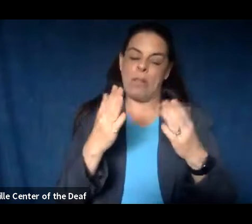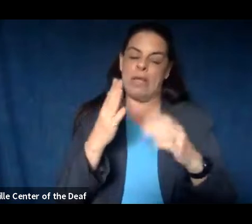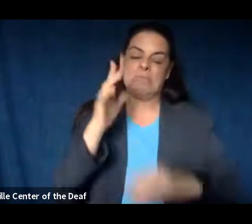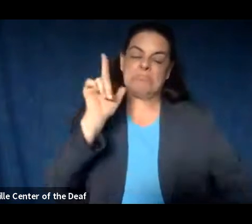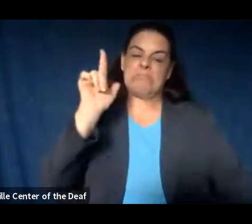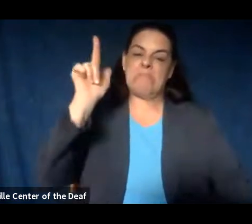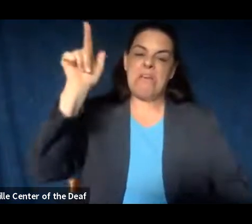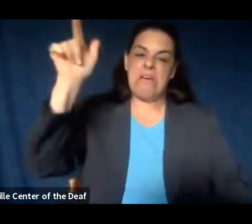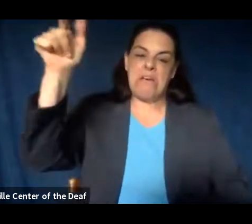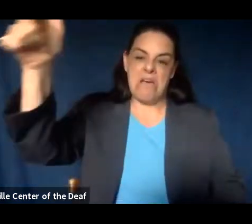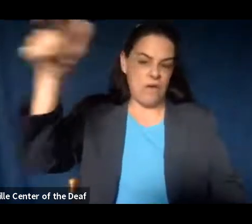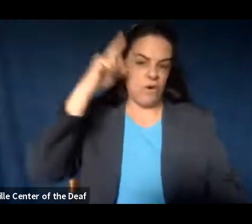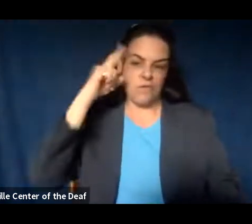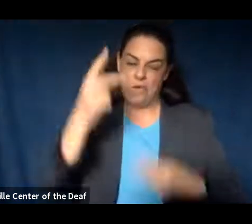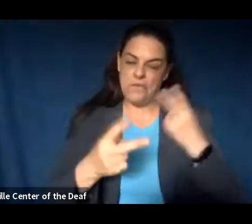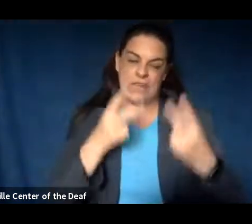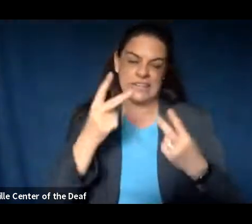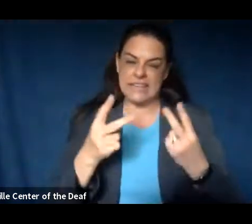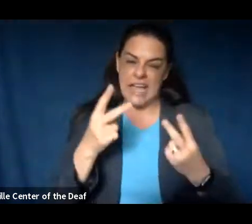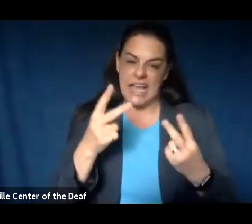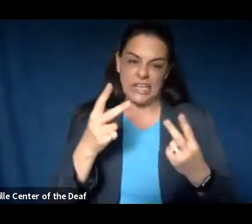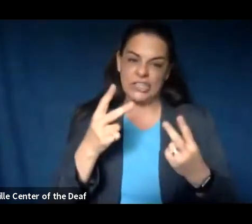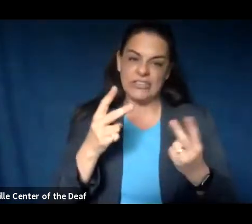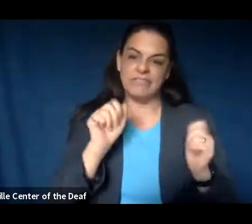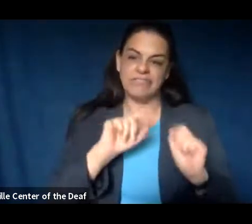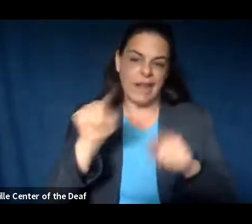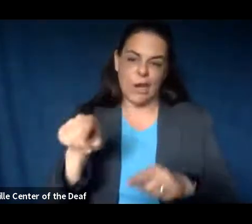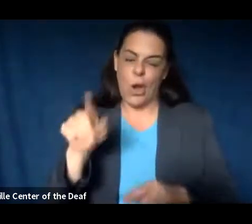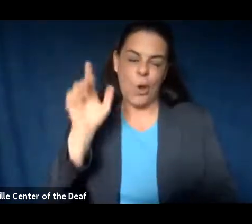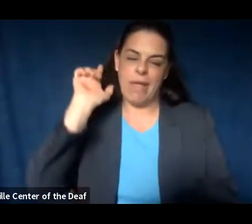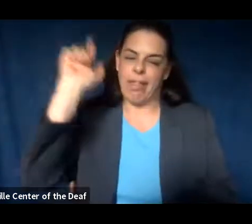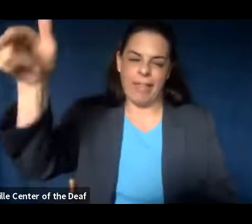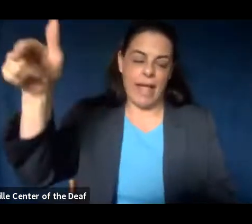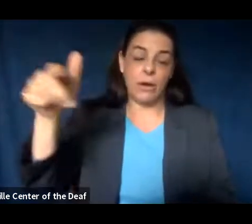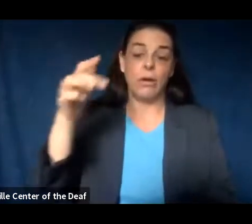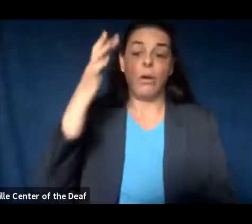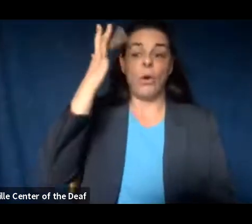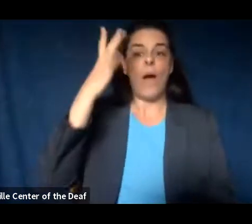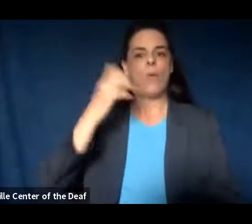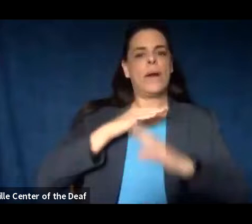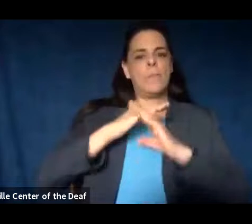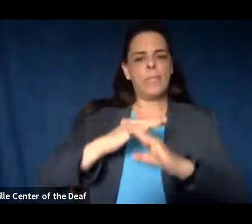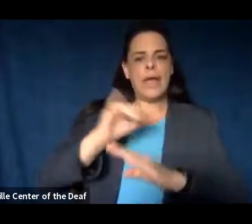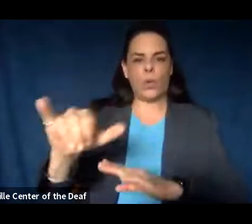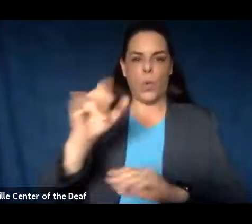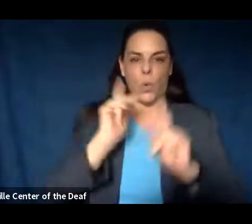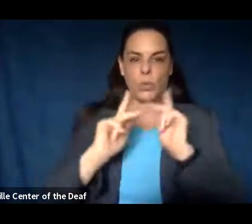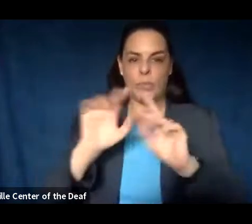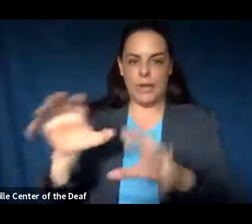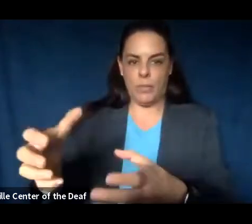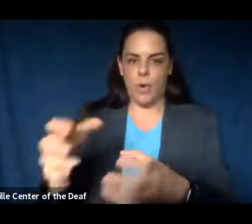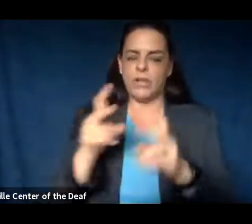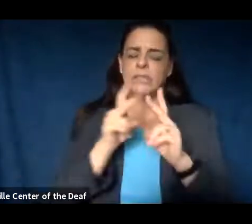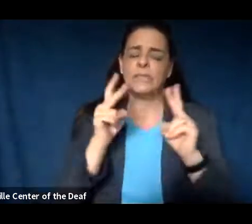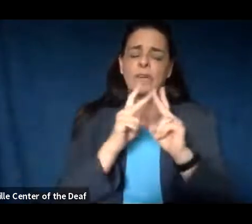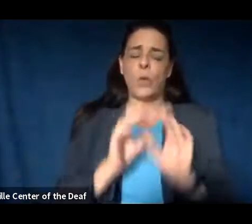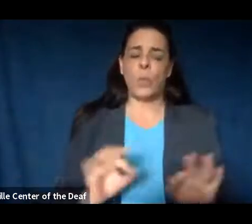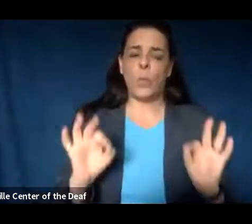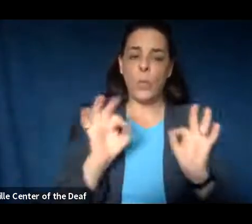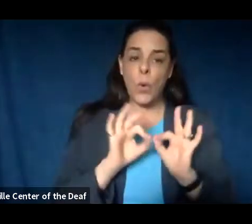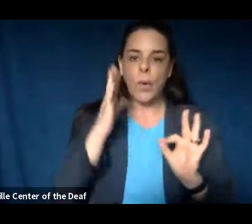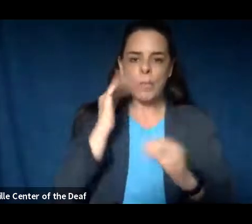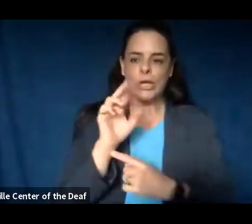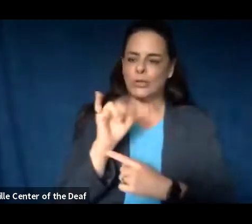see visitation restrictions lifted, just to protect that population. And it's very, very important to do so because of the